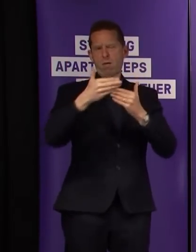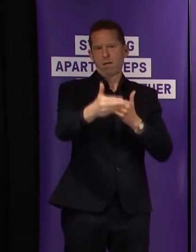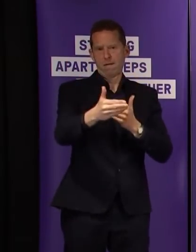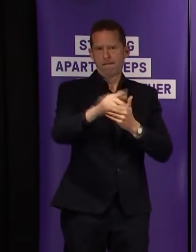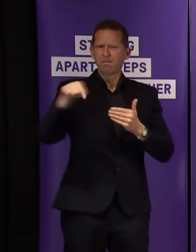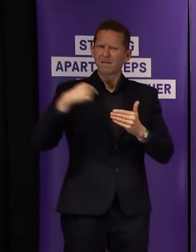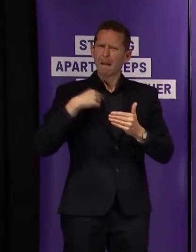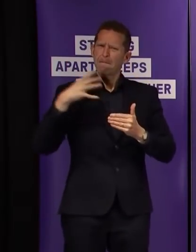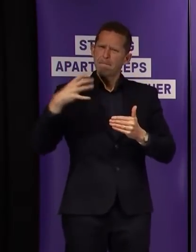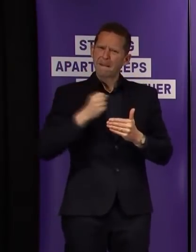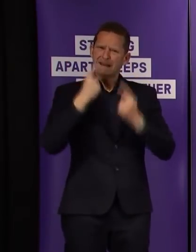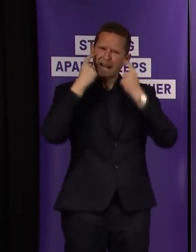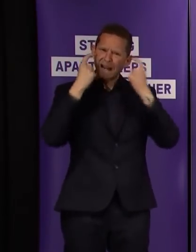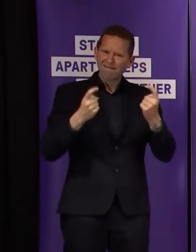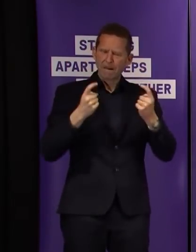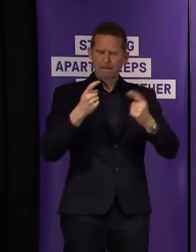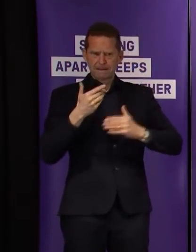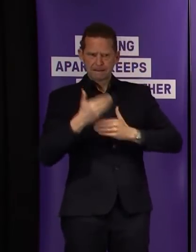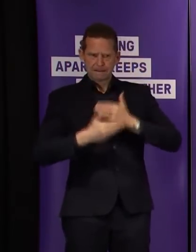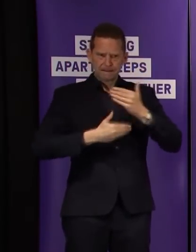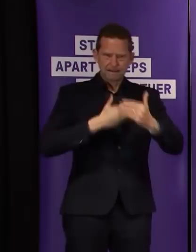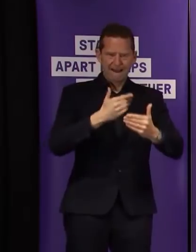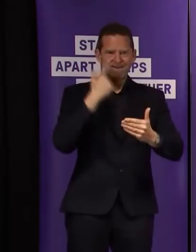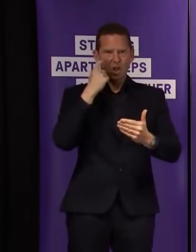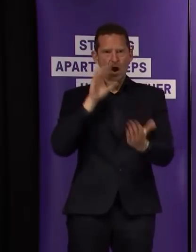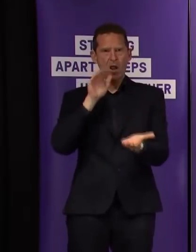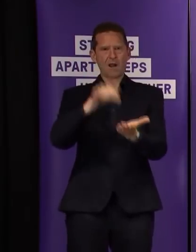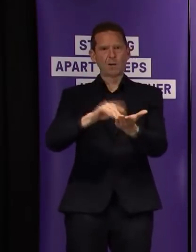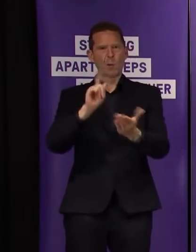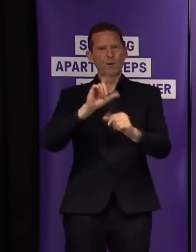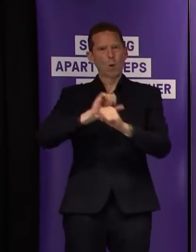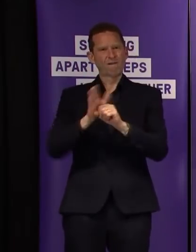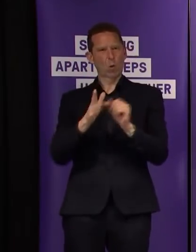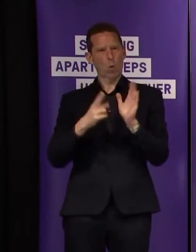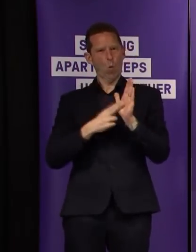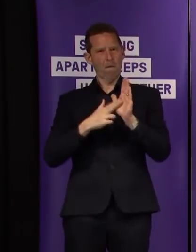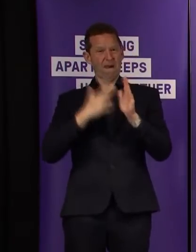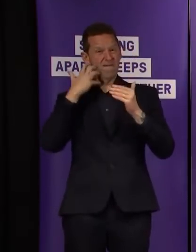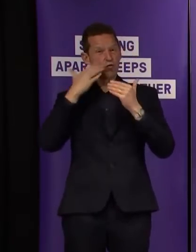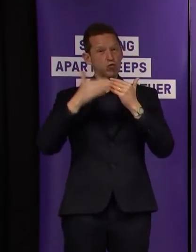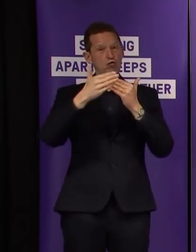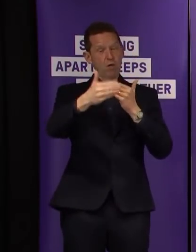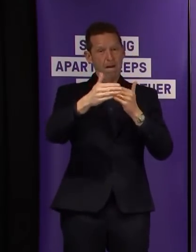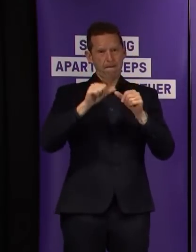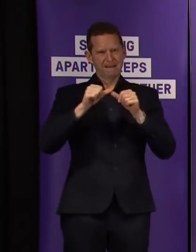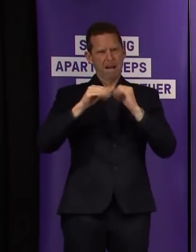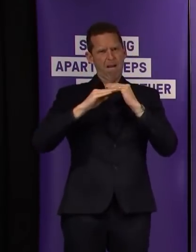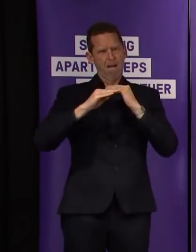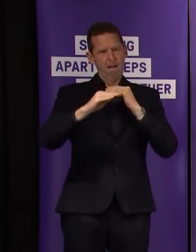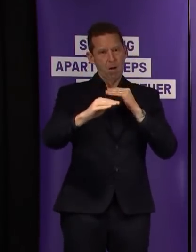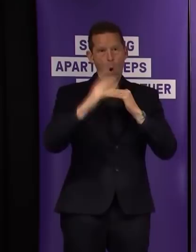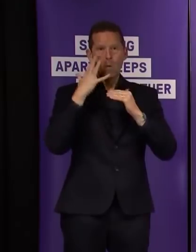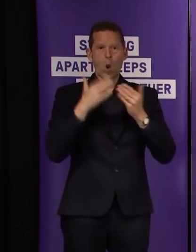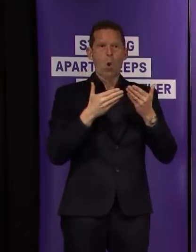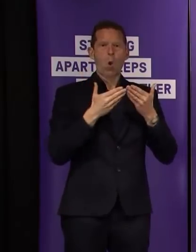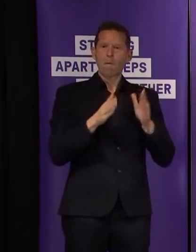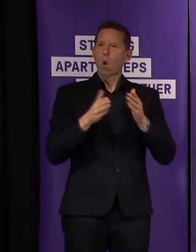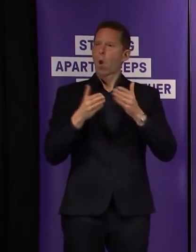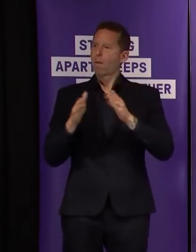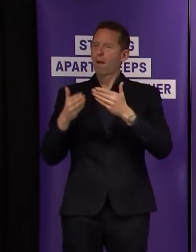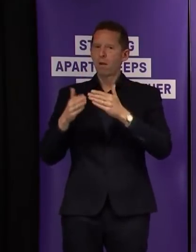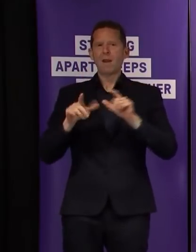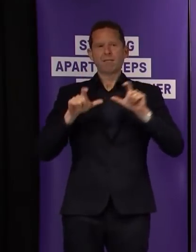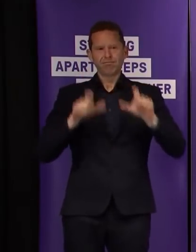safe steps to find COVID normal and make sure that in opening up, we can stay